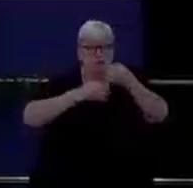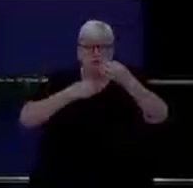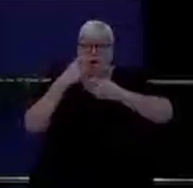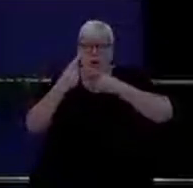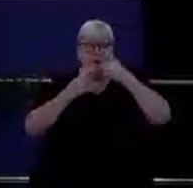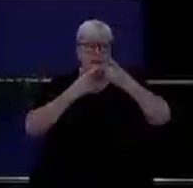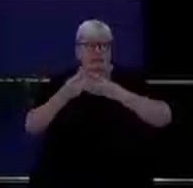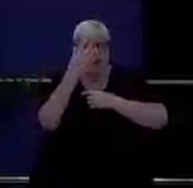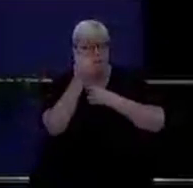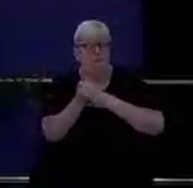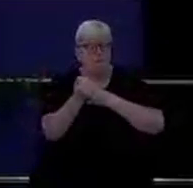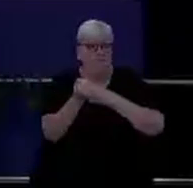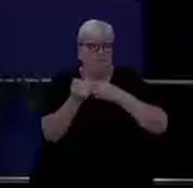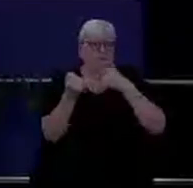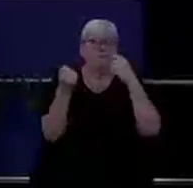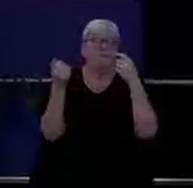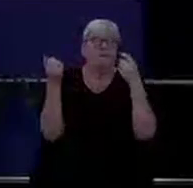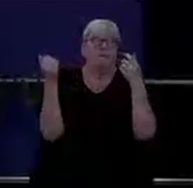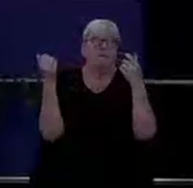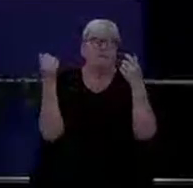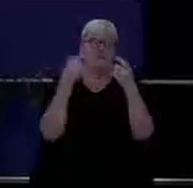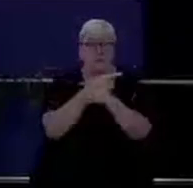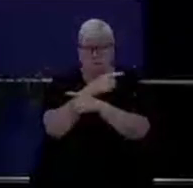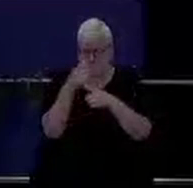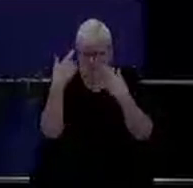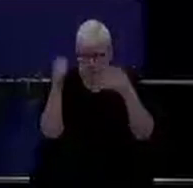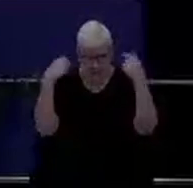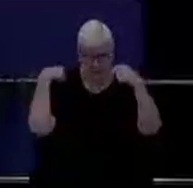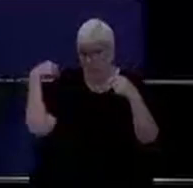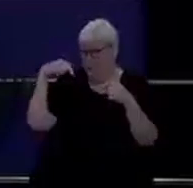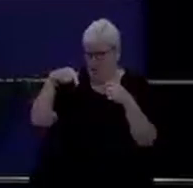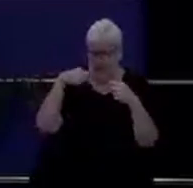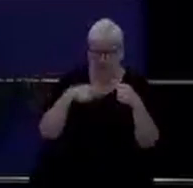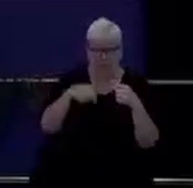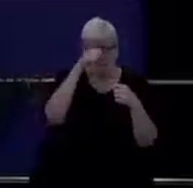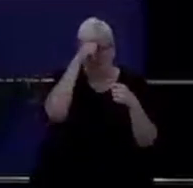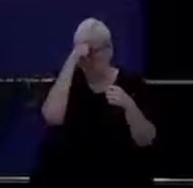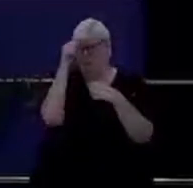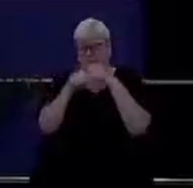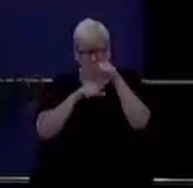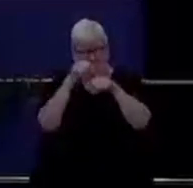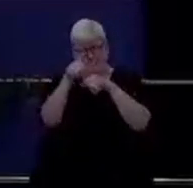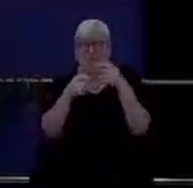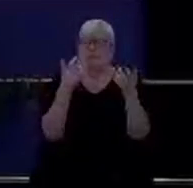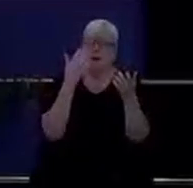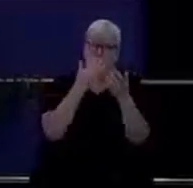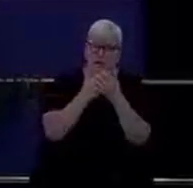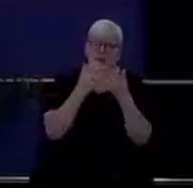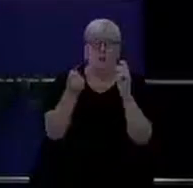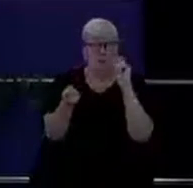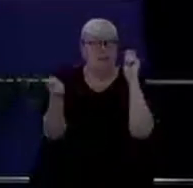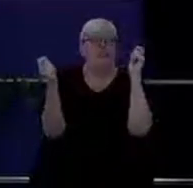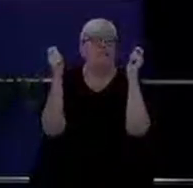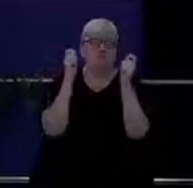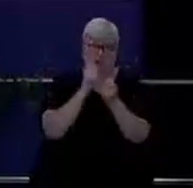comments you might have. And those of you who have been here all week will be very familiar with this sort of format, but it will change at